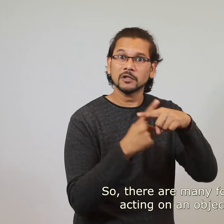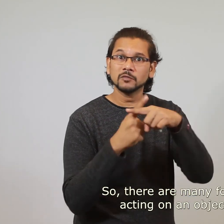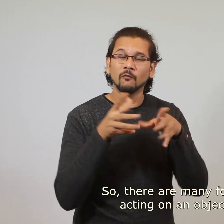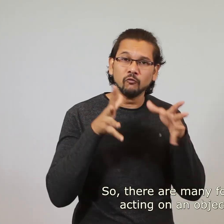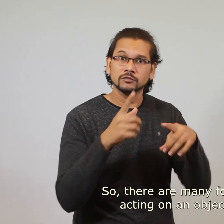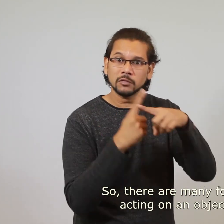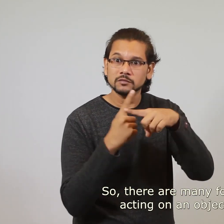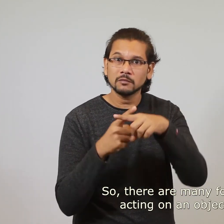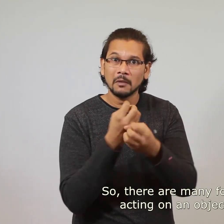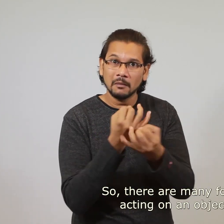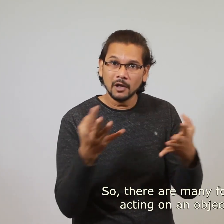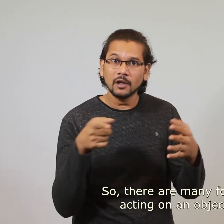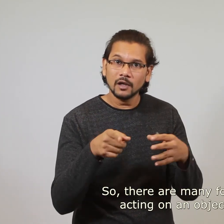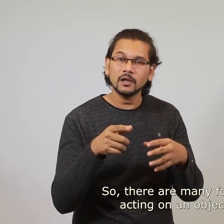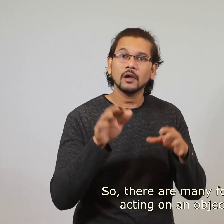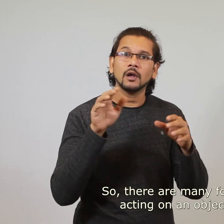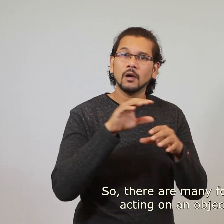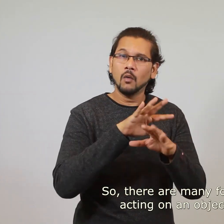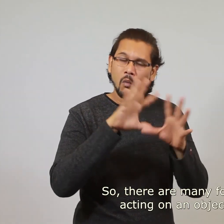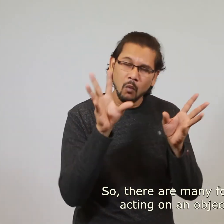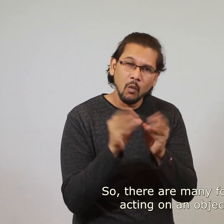So, there are many forces acting on an object.